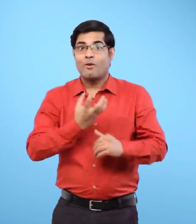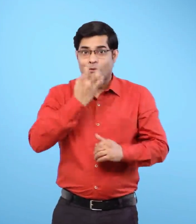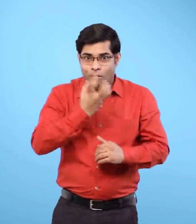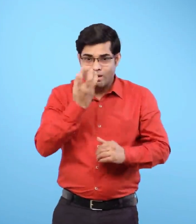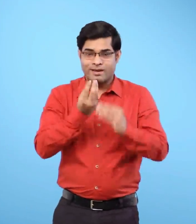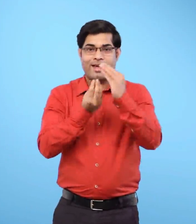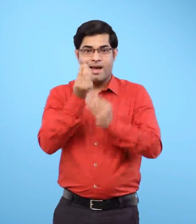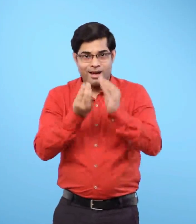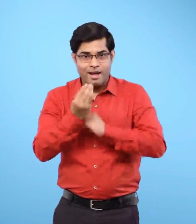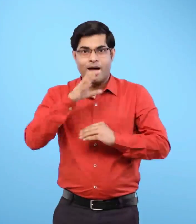Fruit.